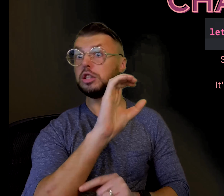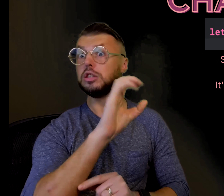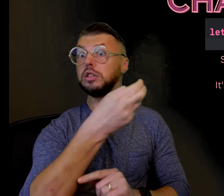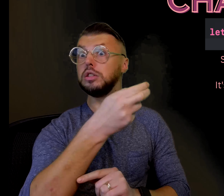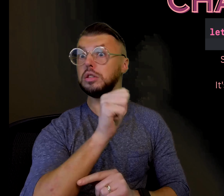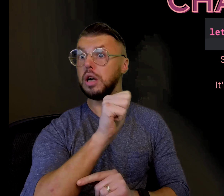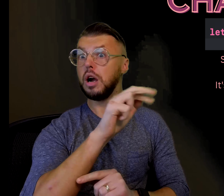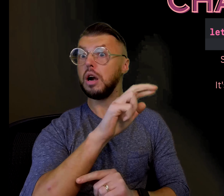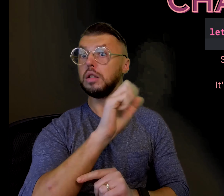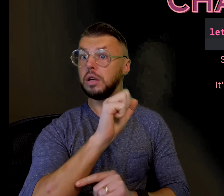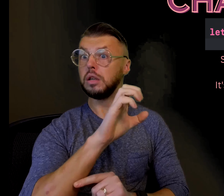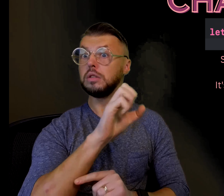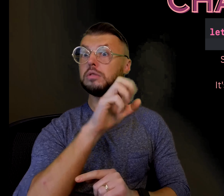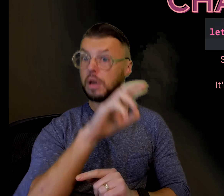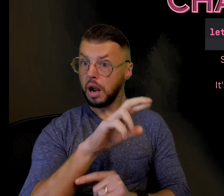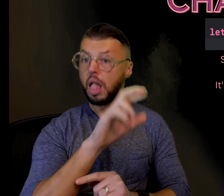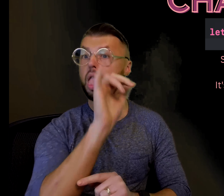and we have a word.